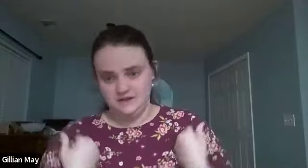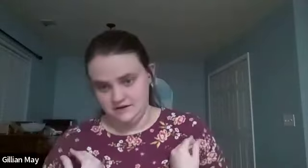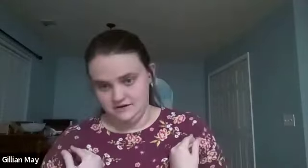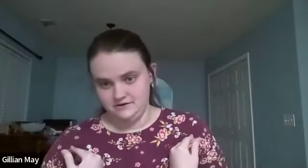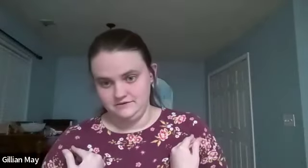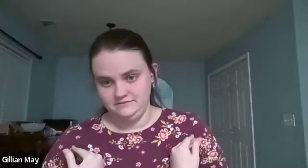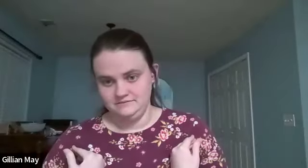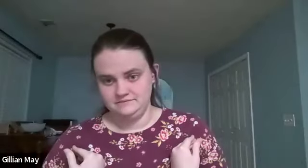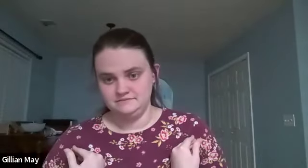tired.